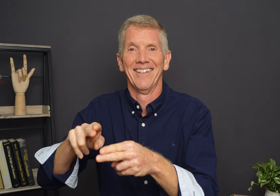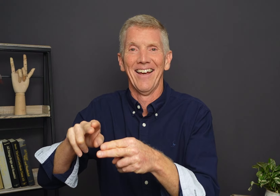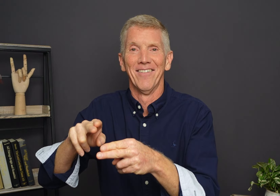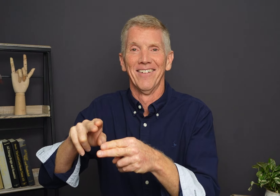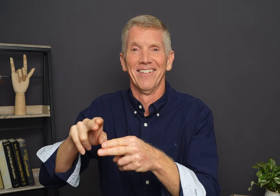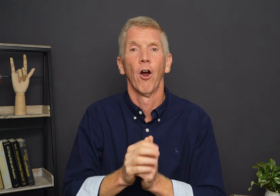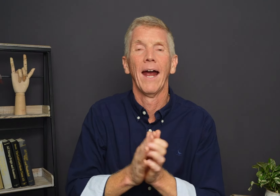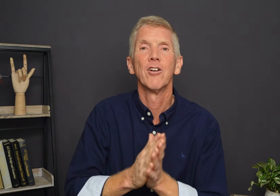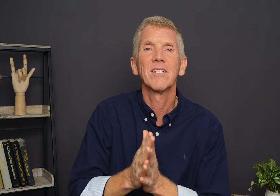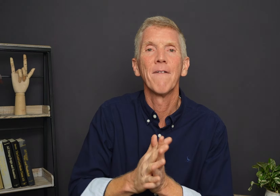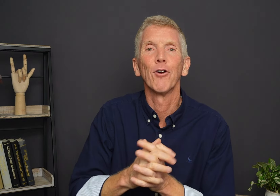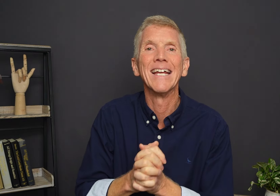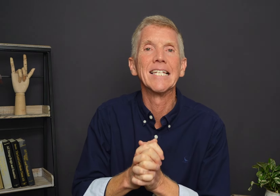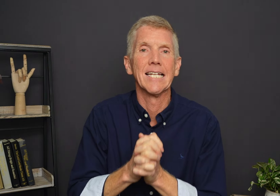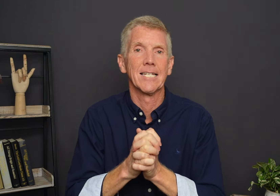Knife. All right, here's a sign for innocent.